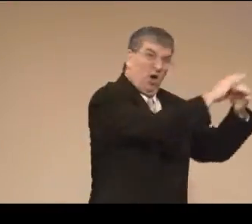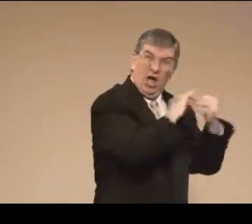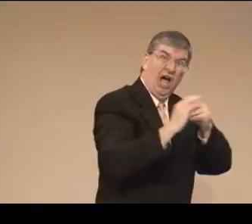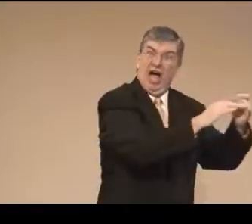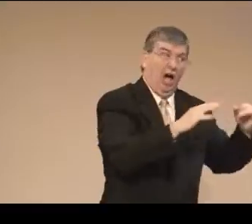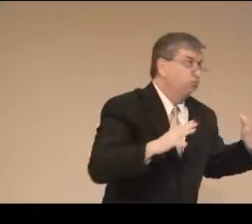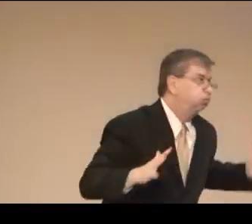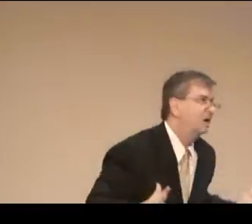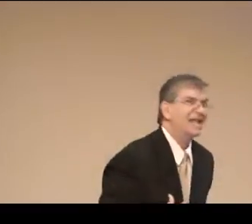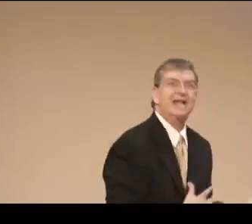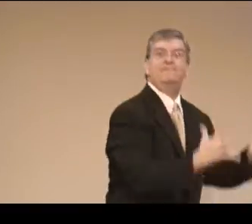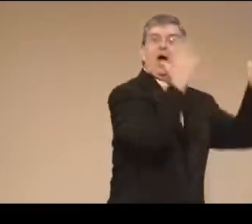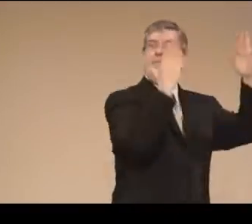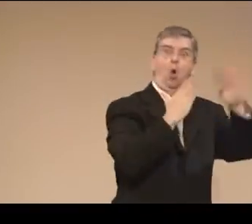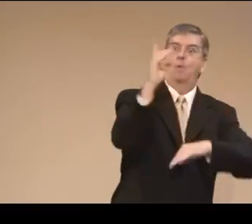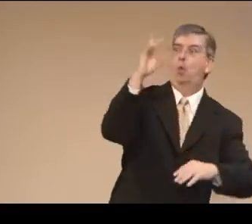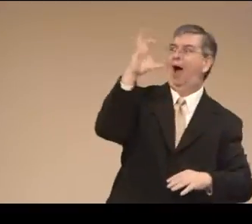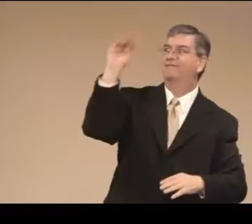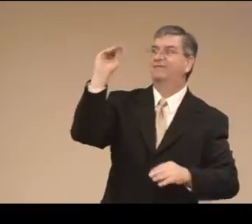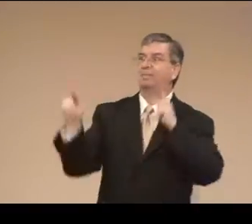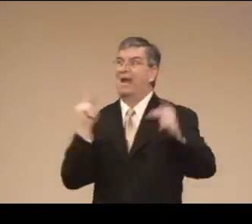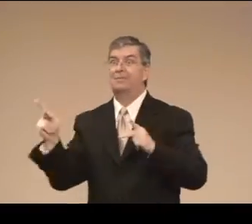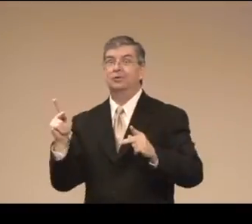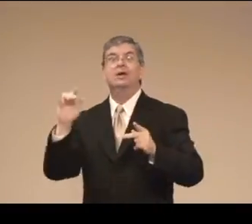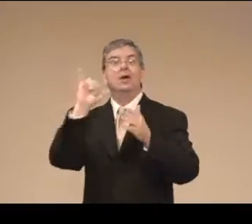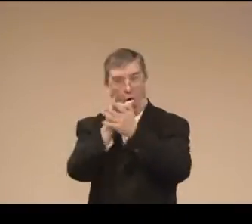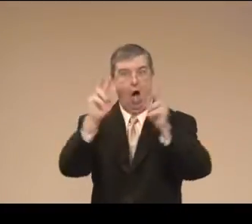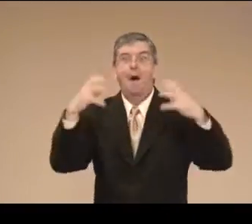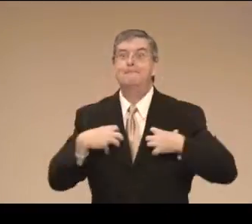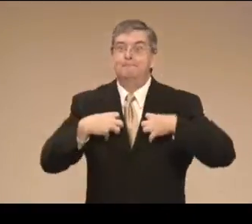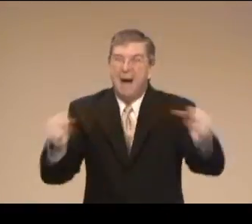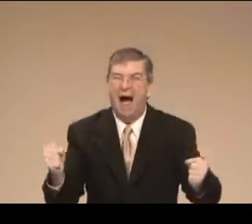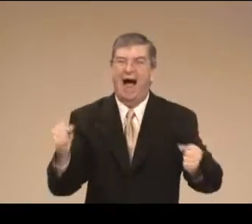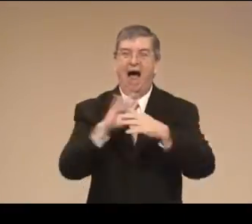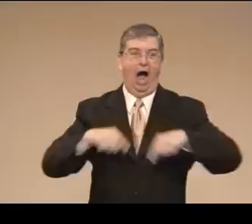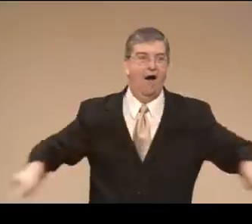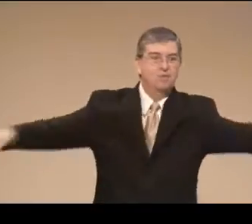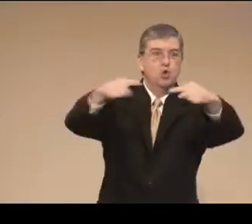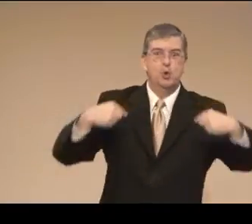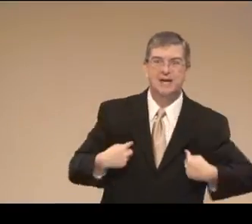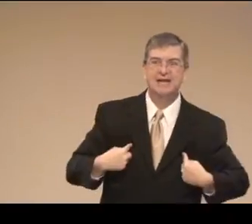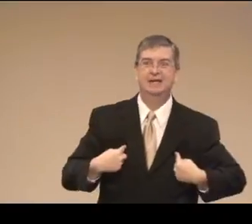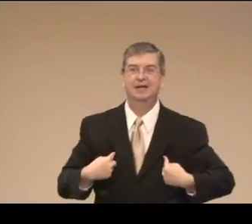to God be the glory. And everybody came. We had over 150 people here. That's the might of